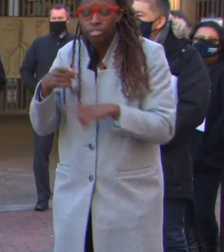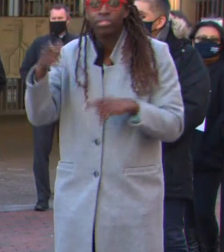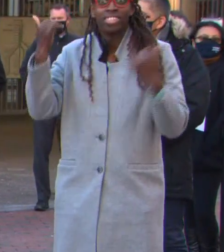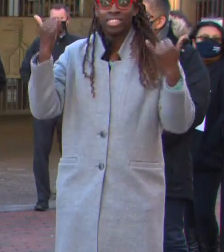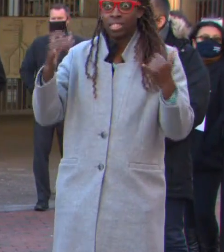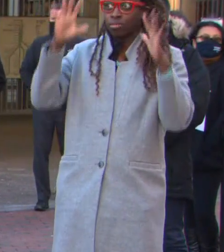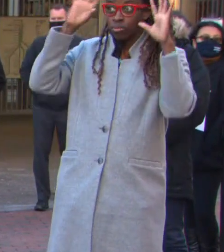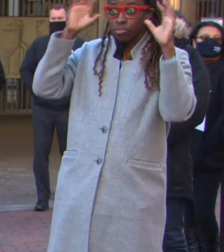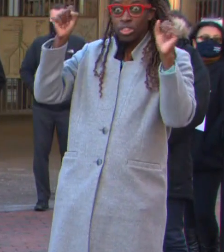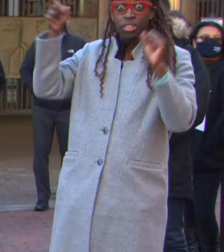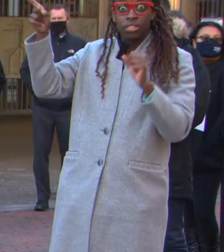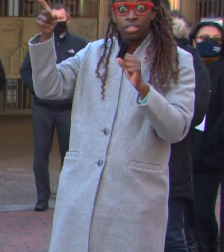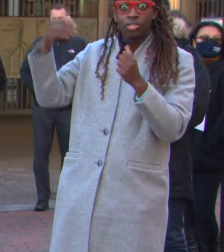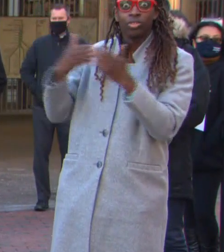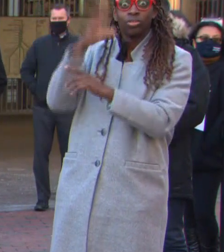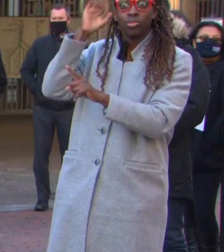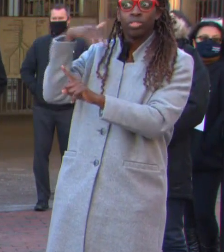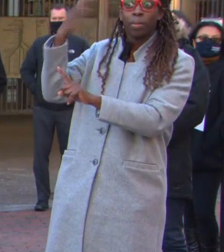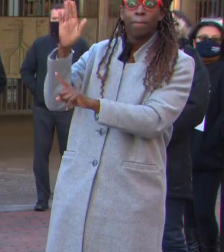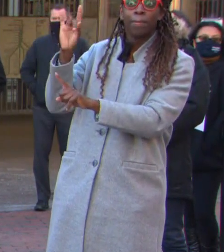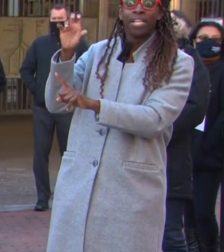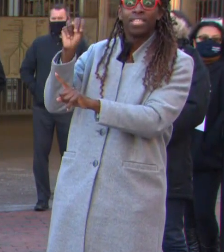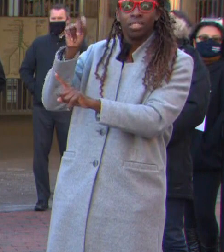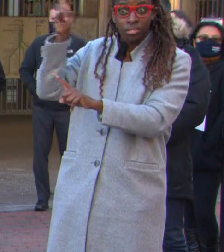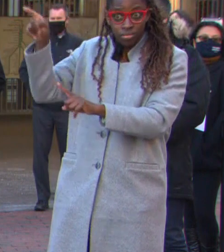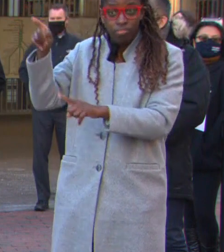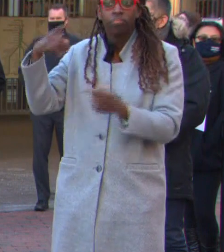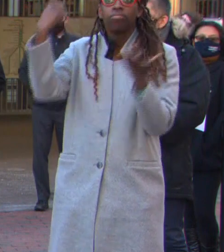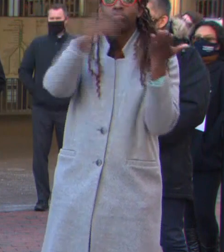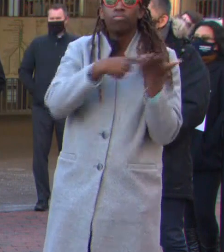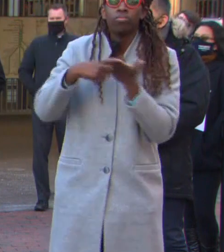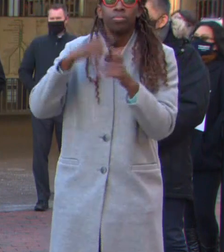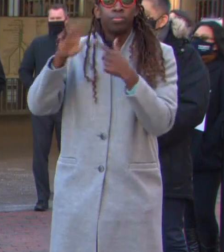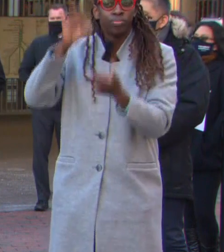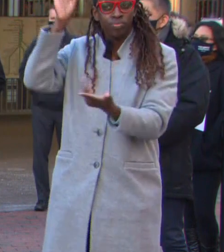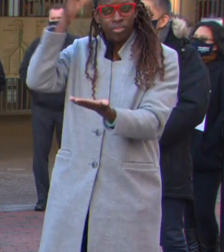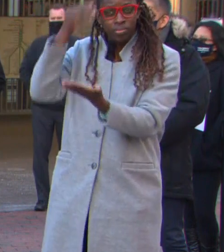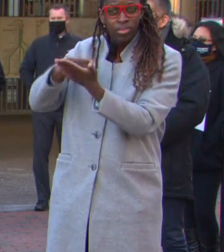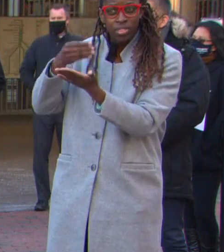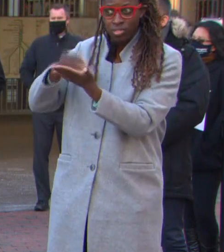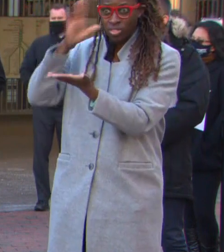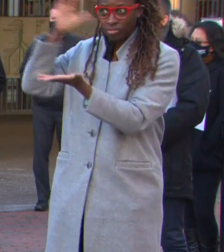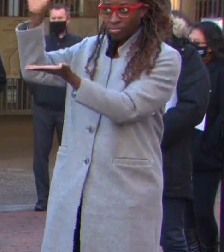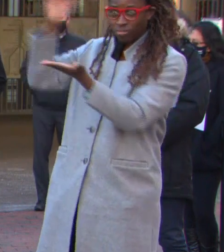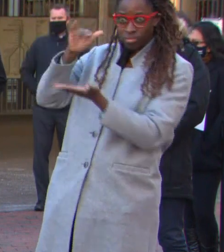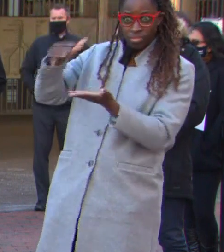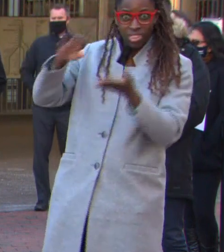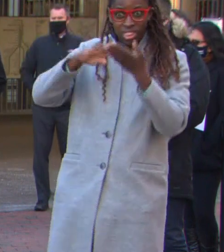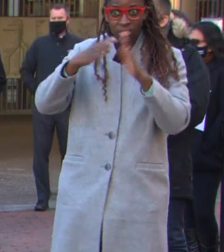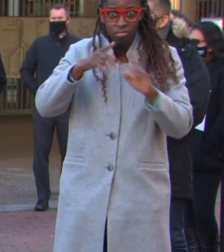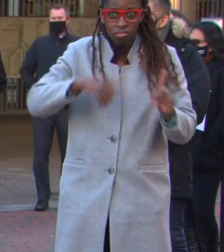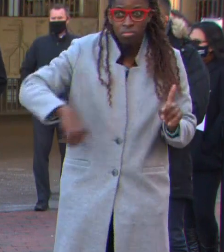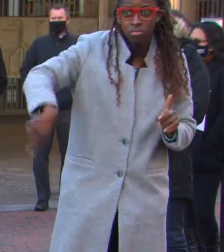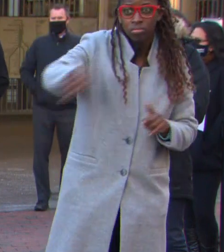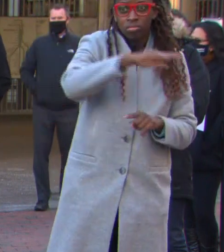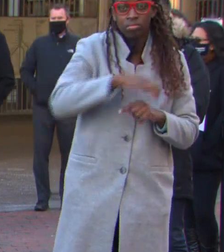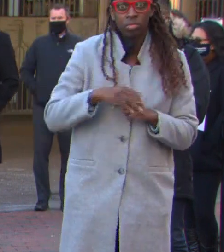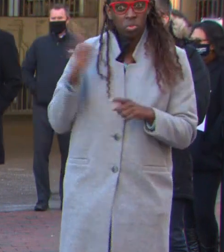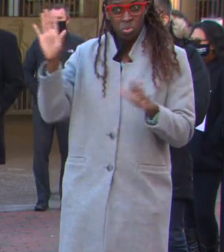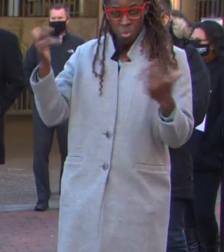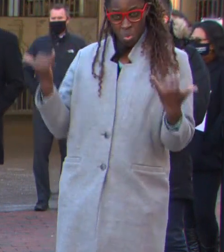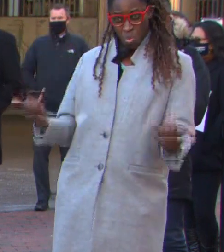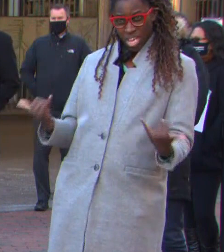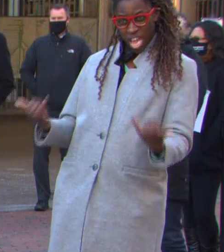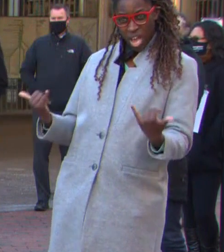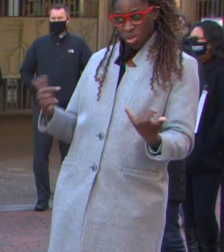actually talking about a federal stimulus package. There's progress on the current federal funding for transit,